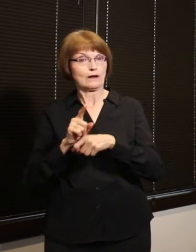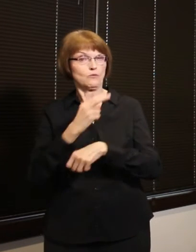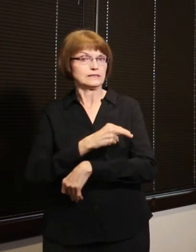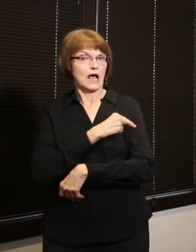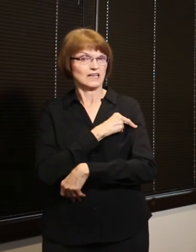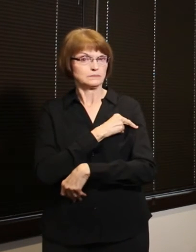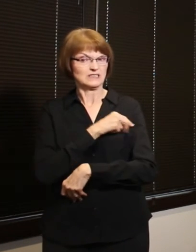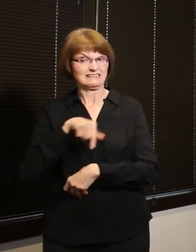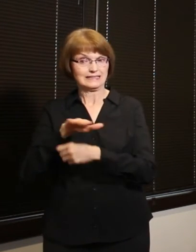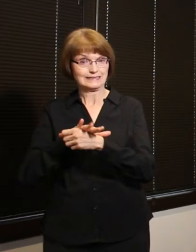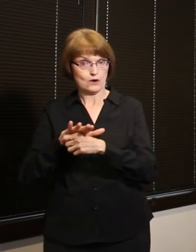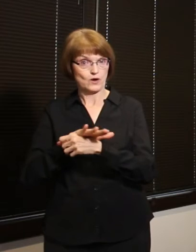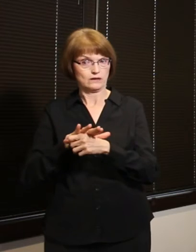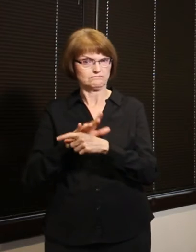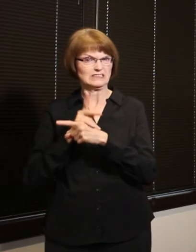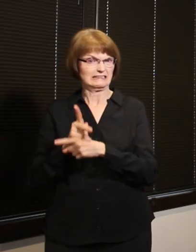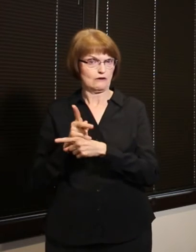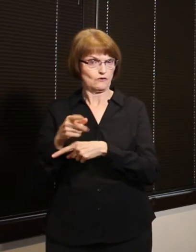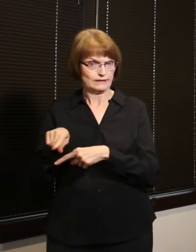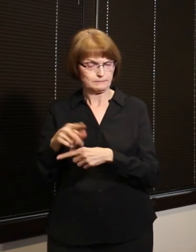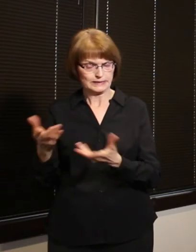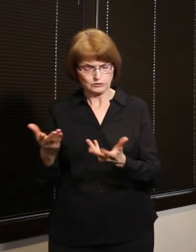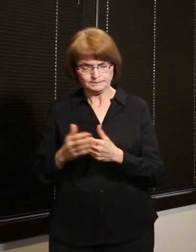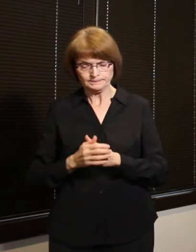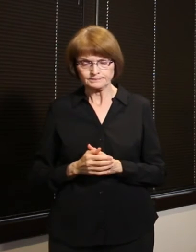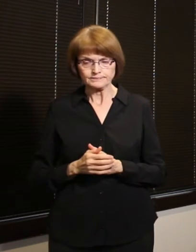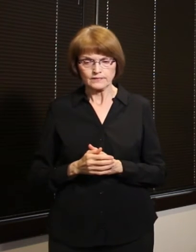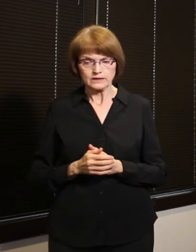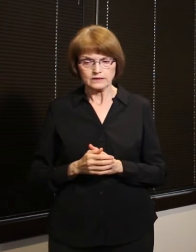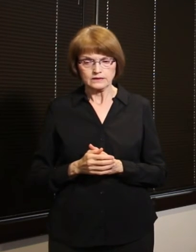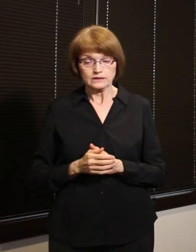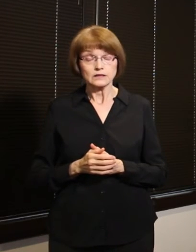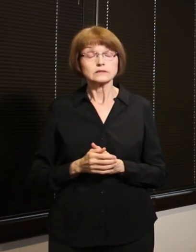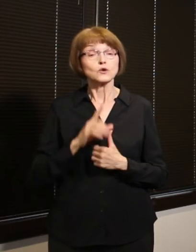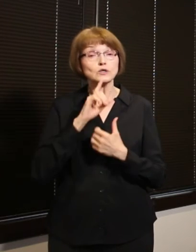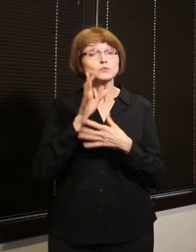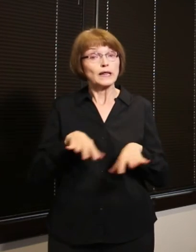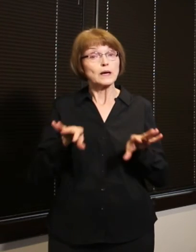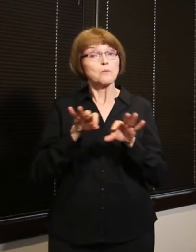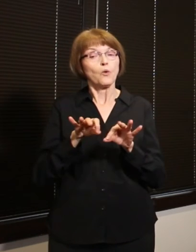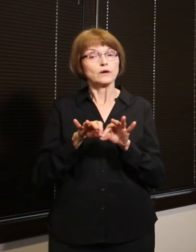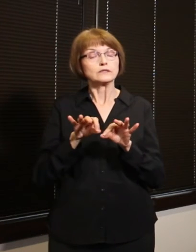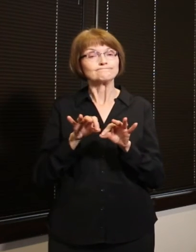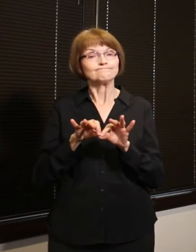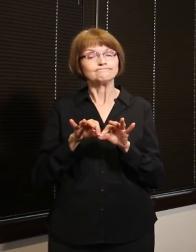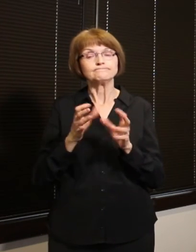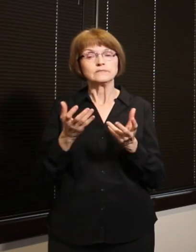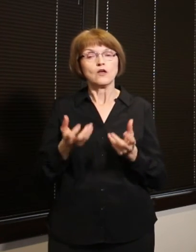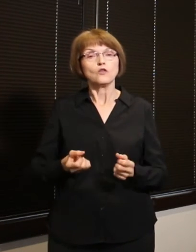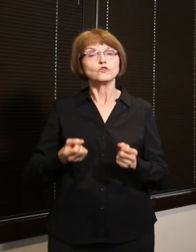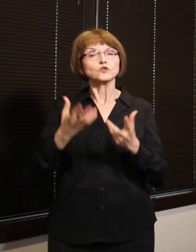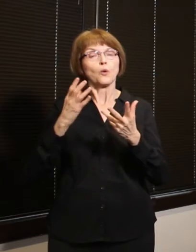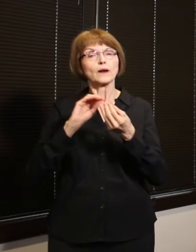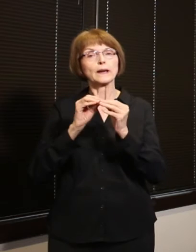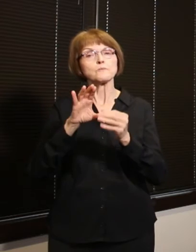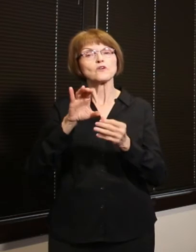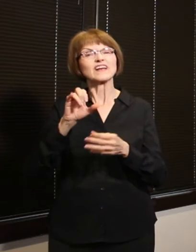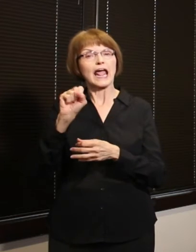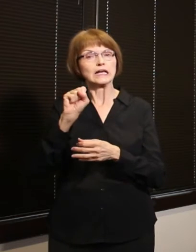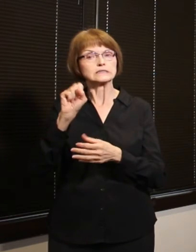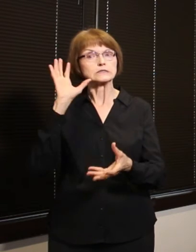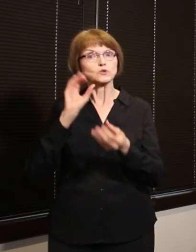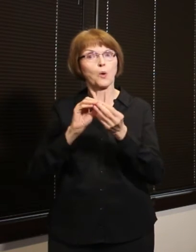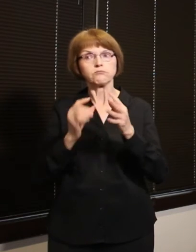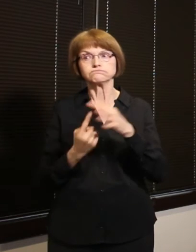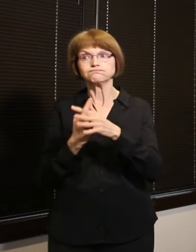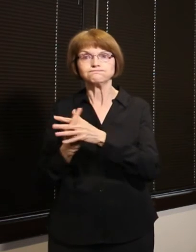area for their care. And so really the key is looking at the number of cases that occur within